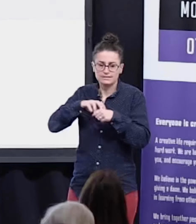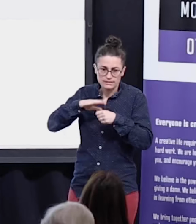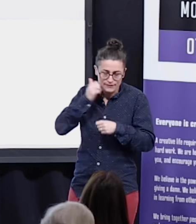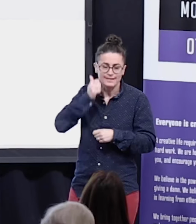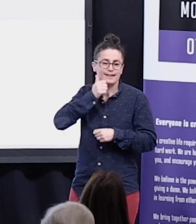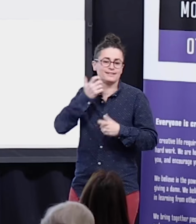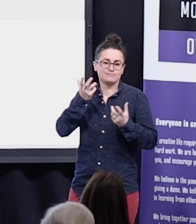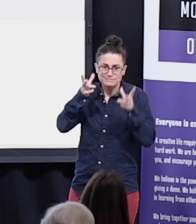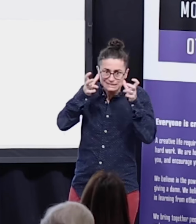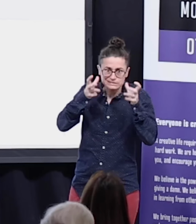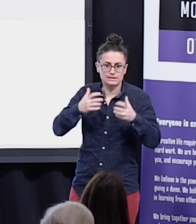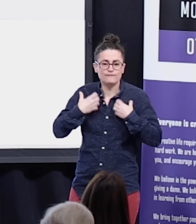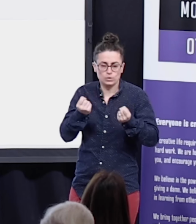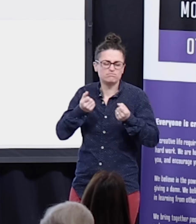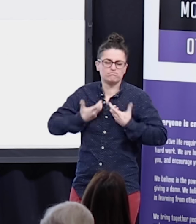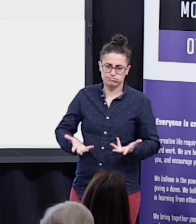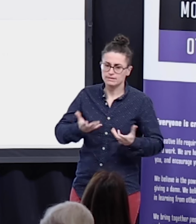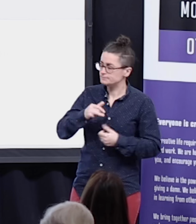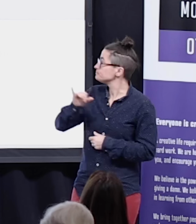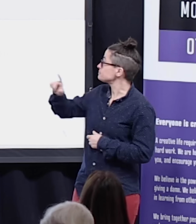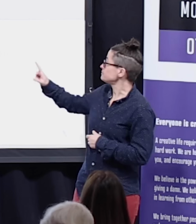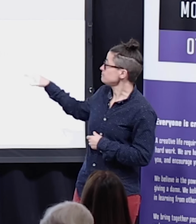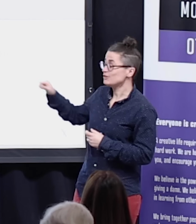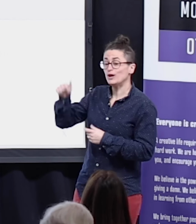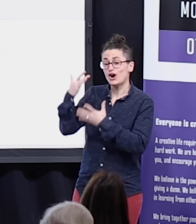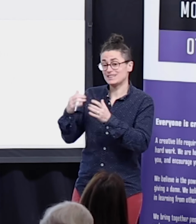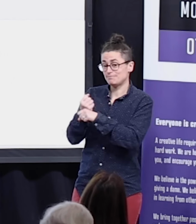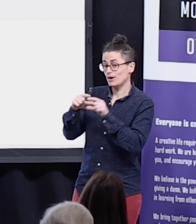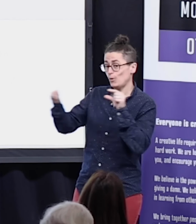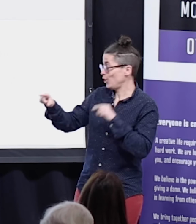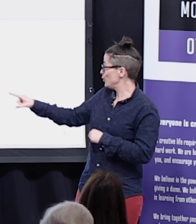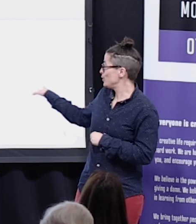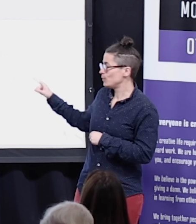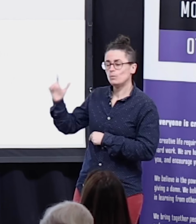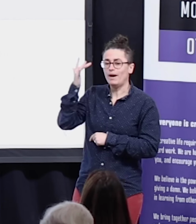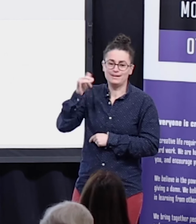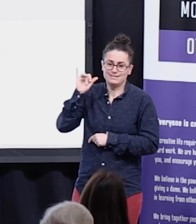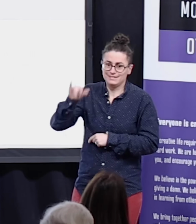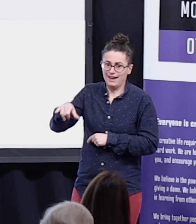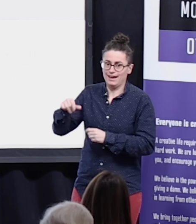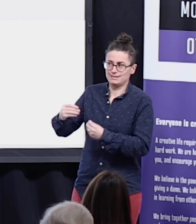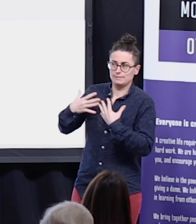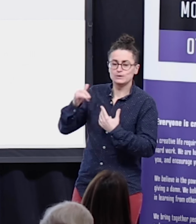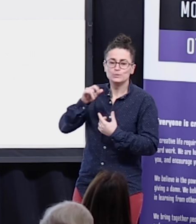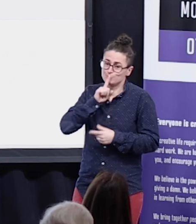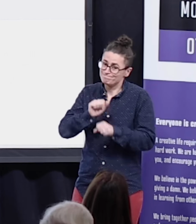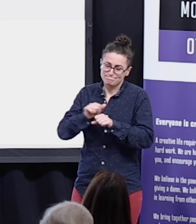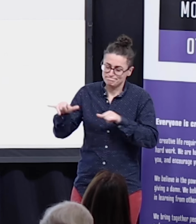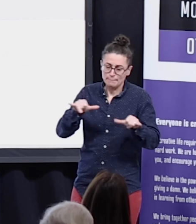stressful. It's stress-inducing. It can cause a lot of confusion, and it can cause a lot of